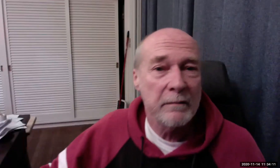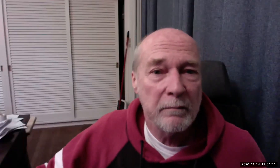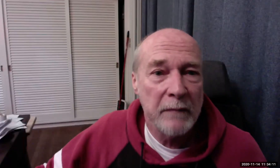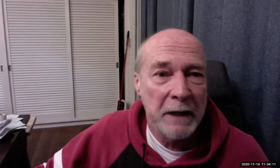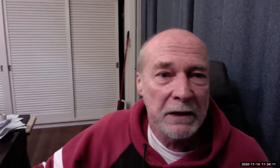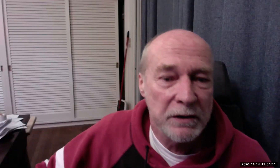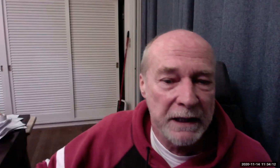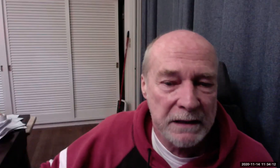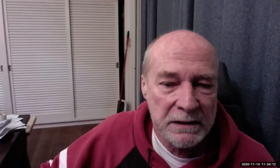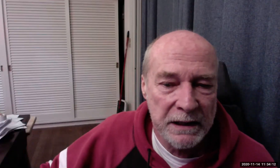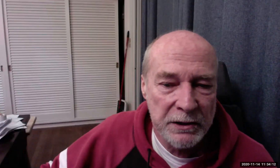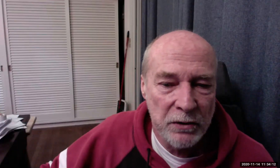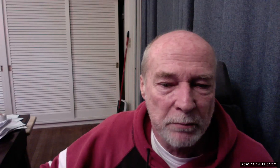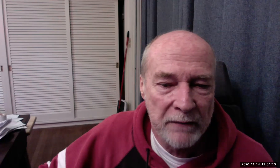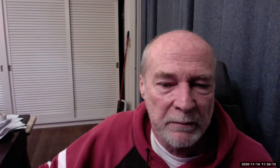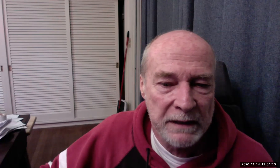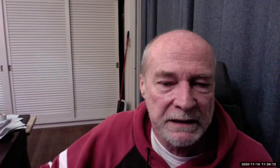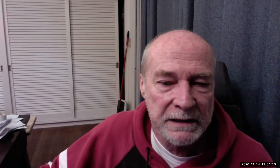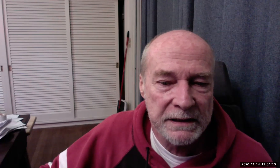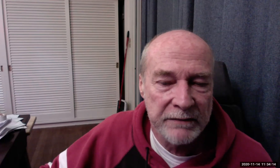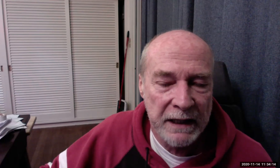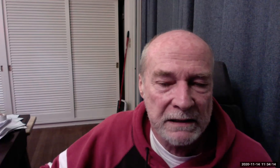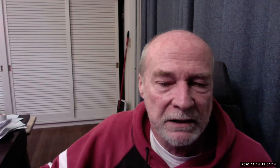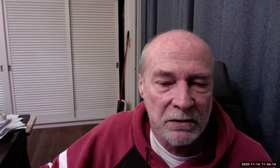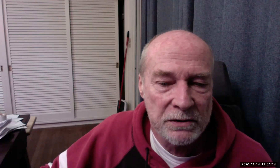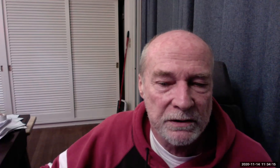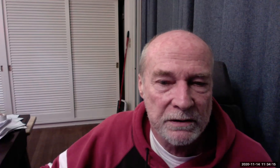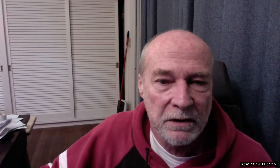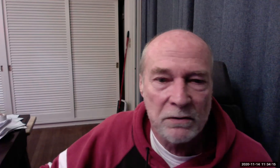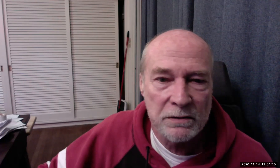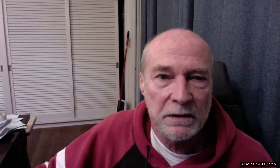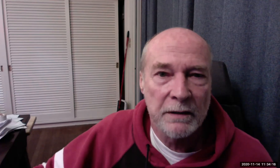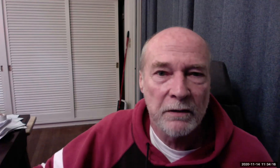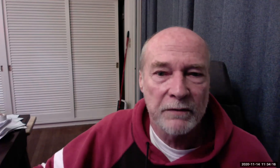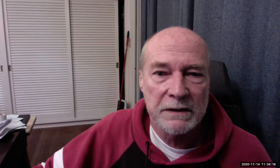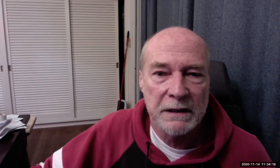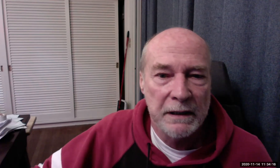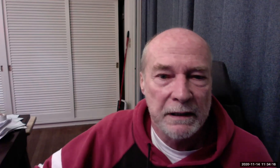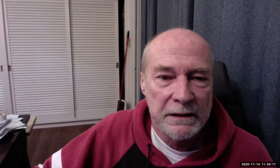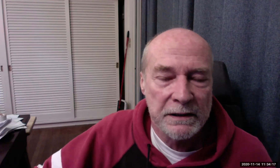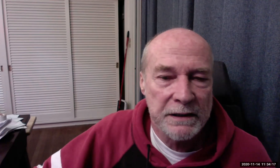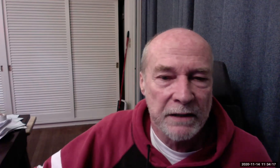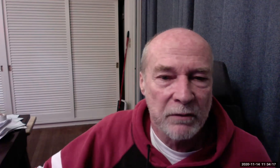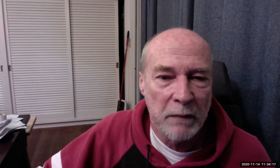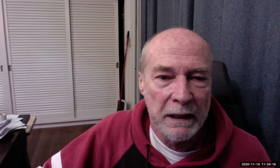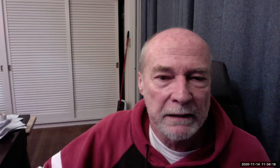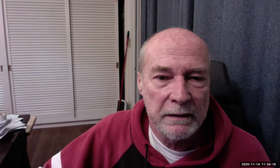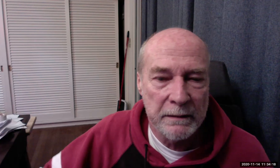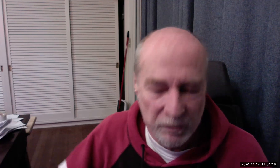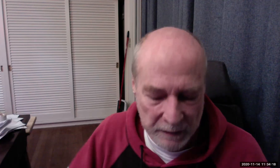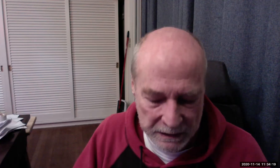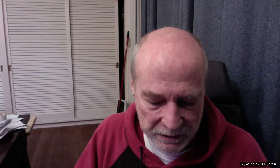Actually, maybe I could do a test. I'll send you a private message and see if it actually goes. I don't know if it's just there for